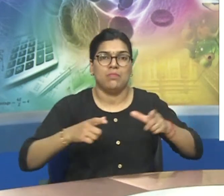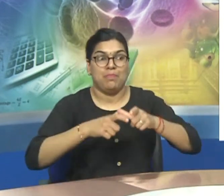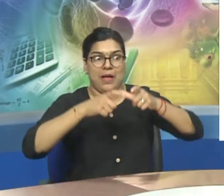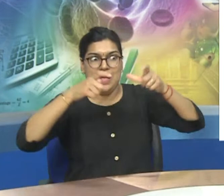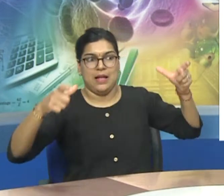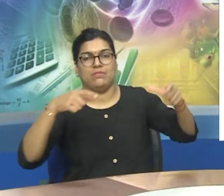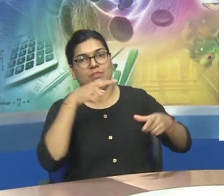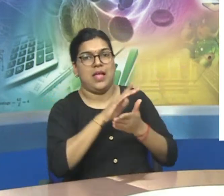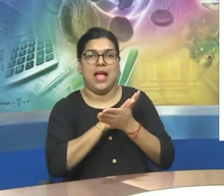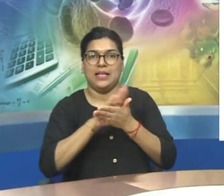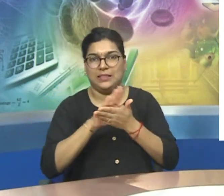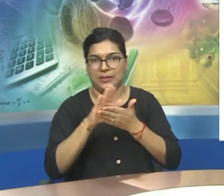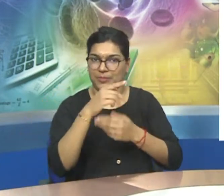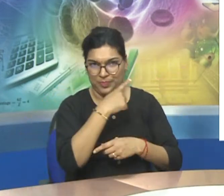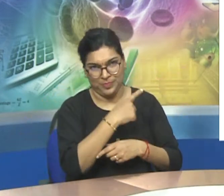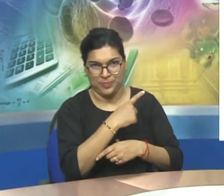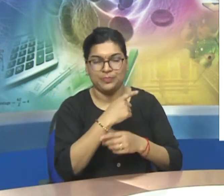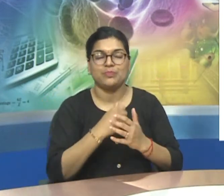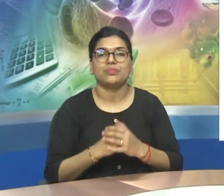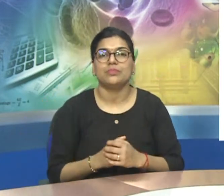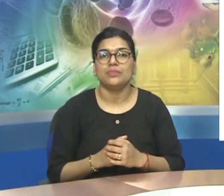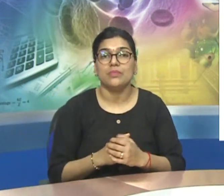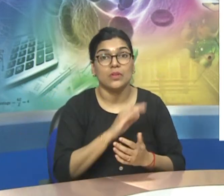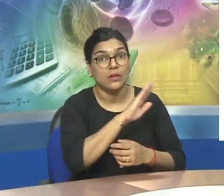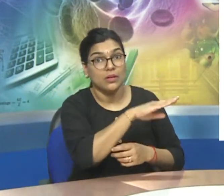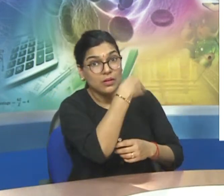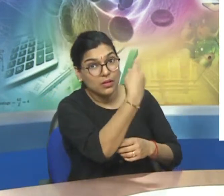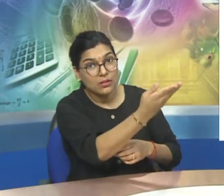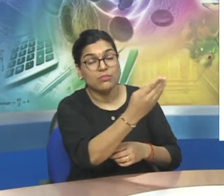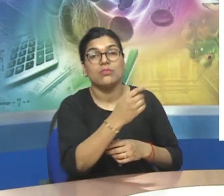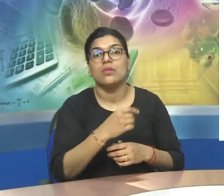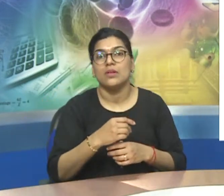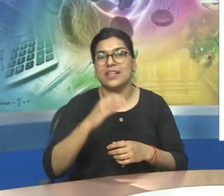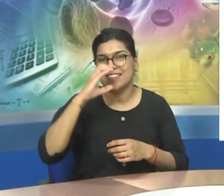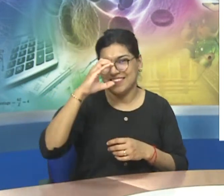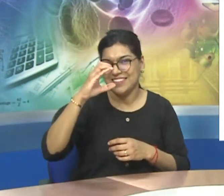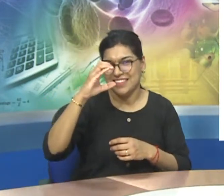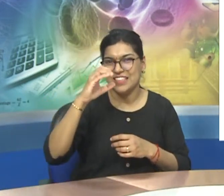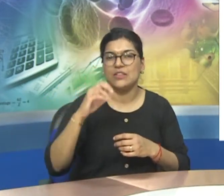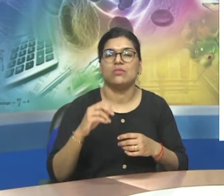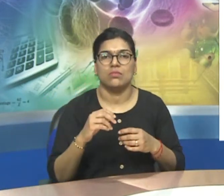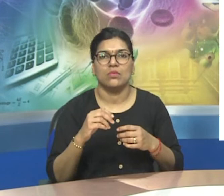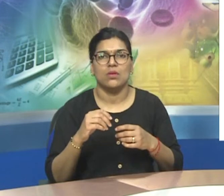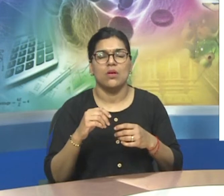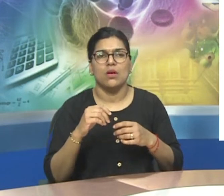then that person goes to the hospital. On the right side,